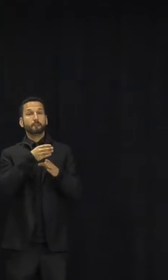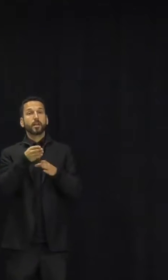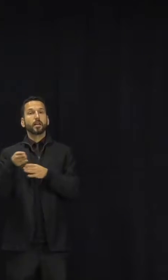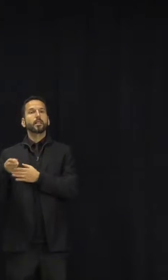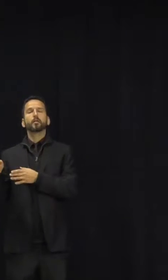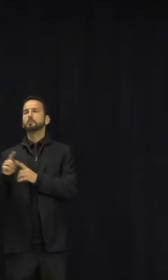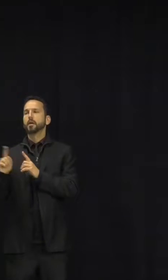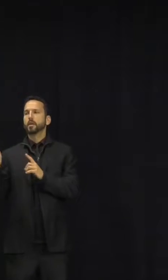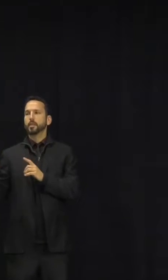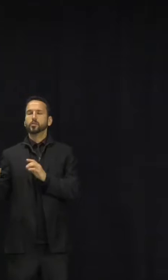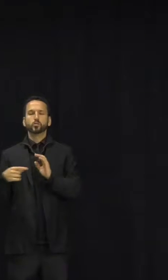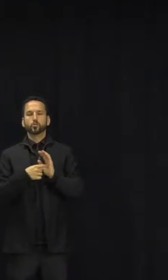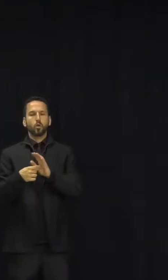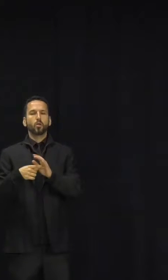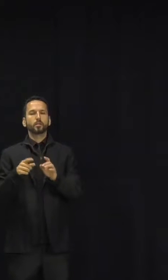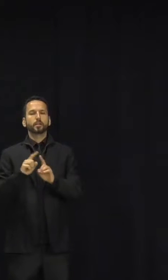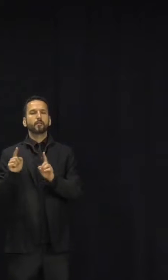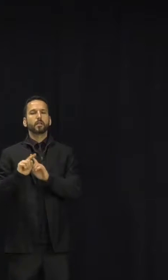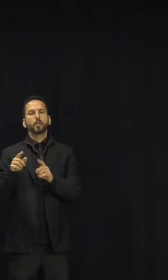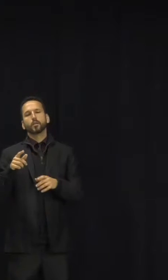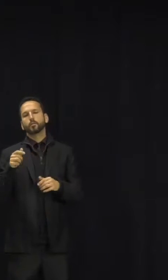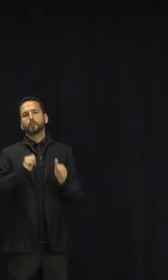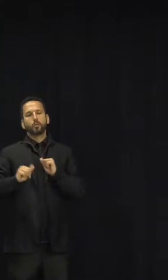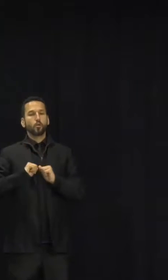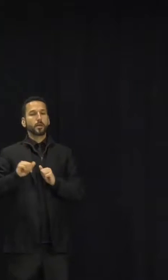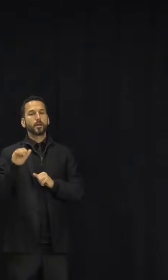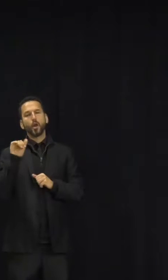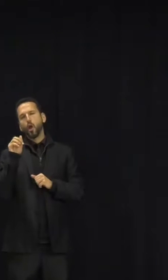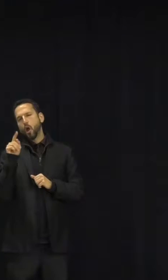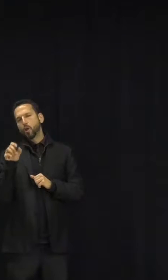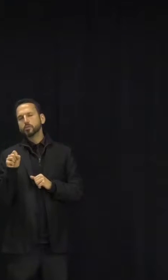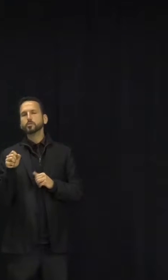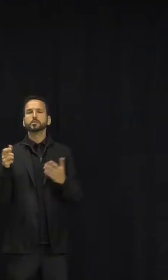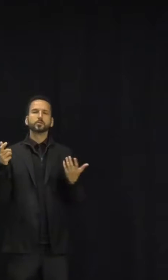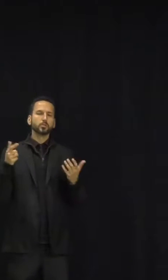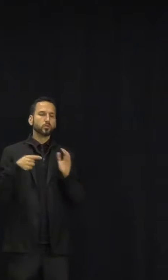for new professionals entering their fields, and our values are strictly